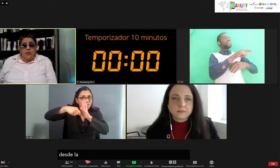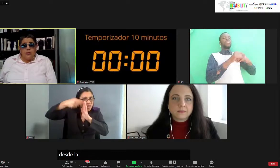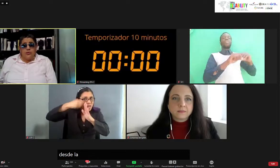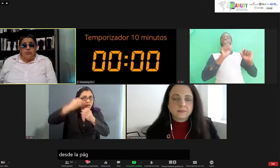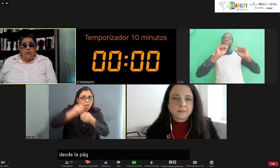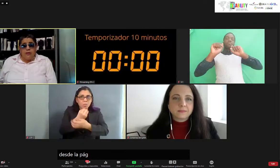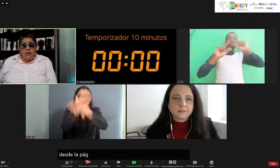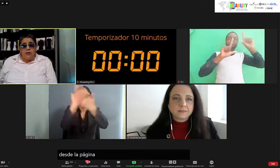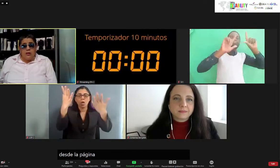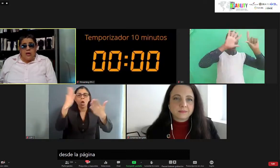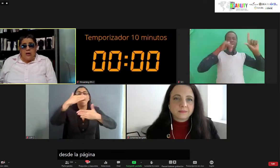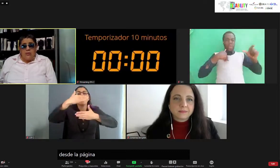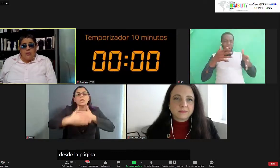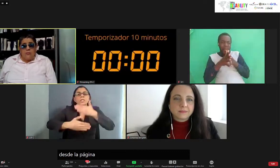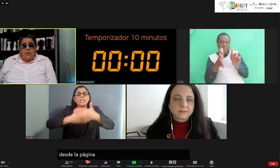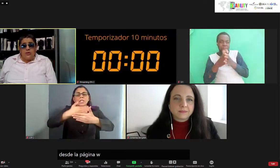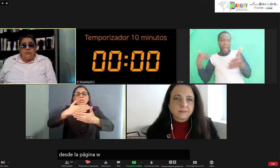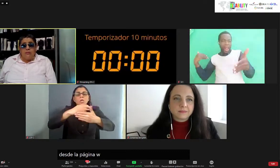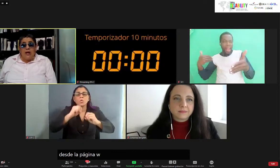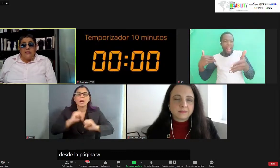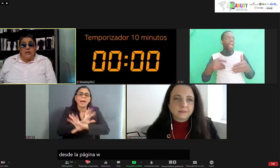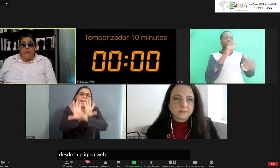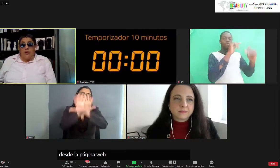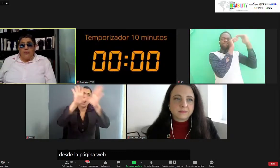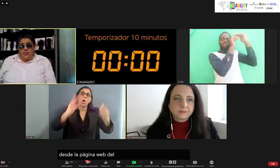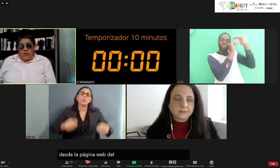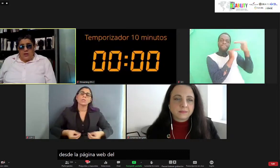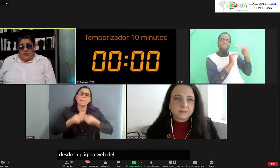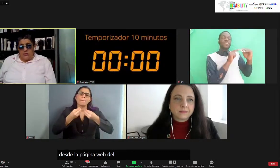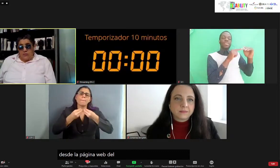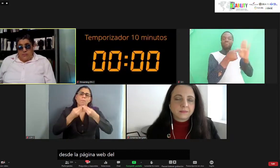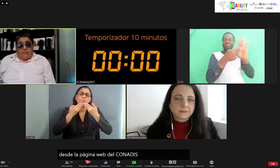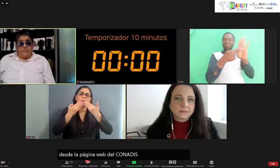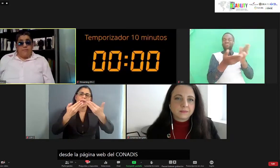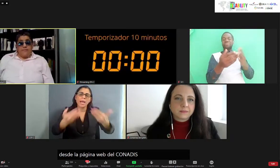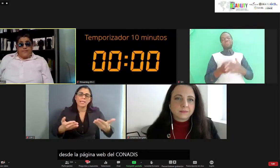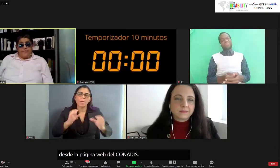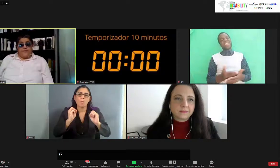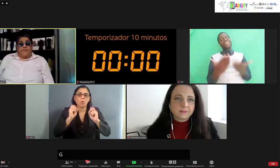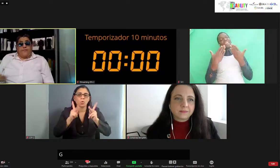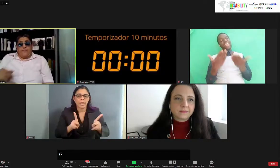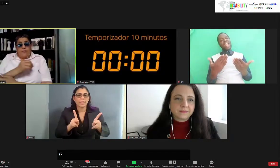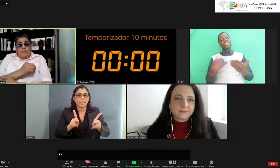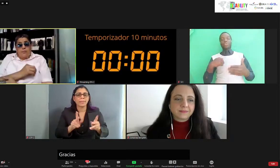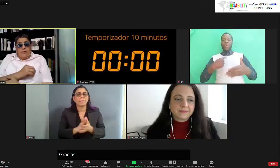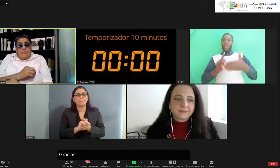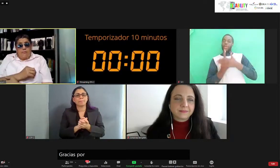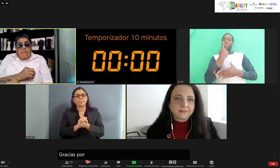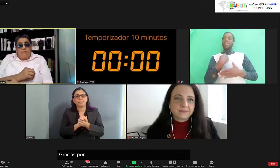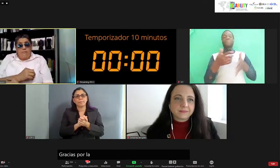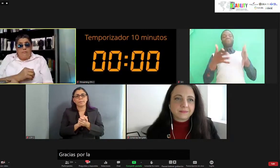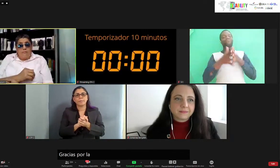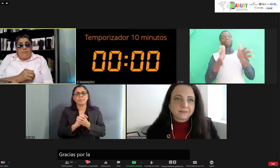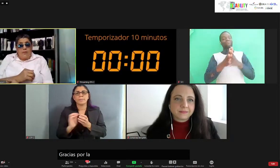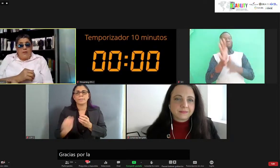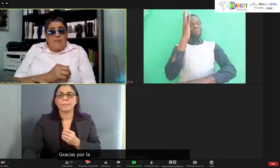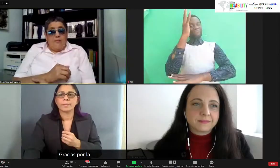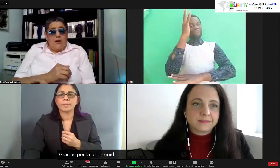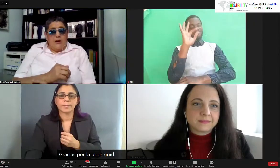information videos and the clearly detailed process so thank you very much for this opportunity